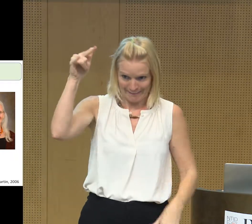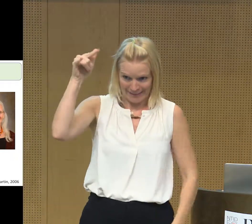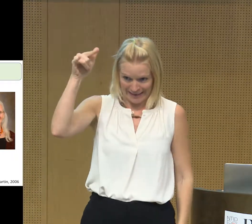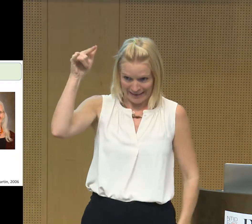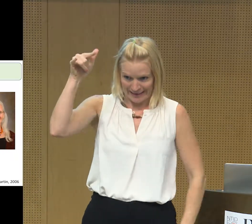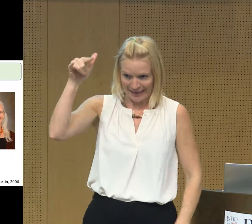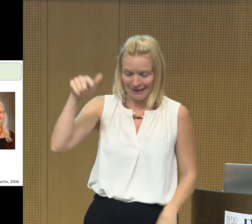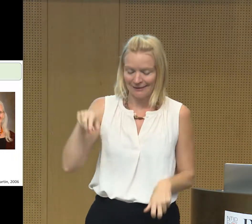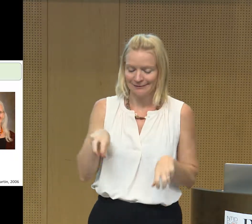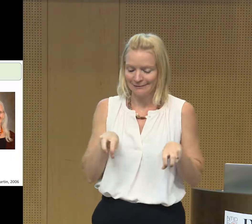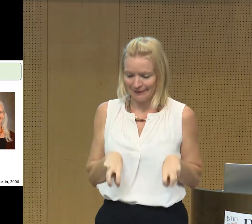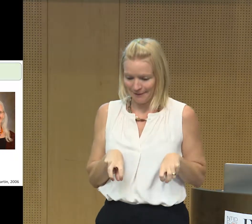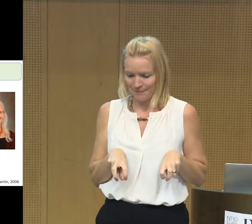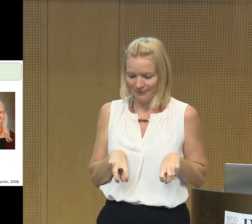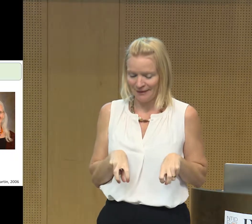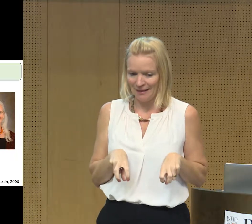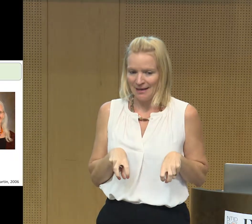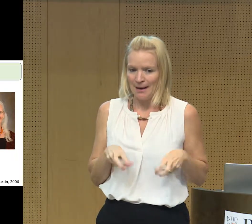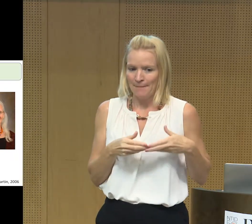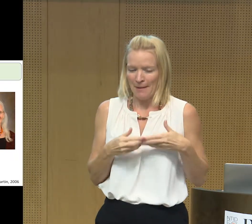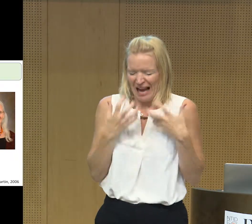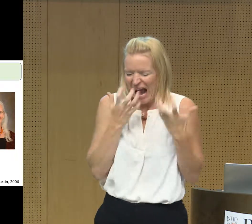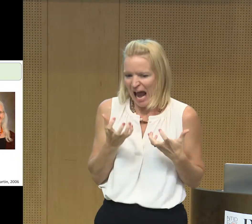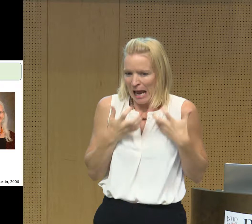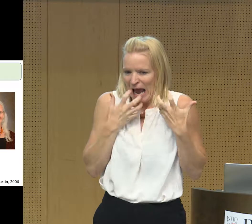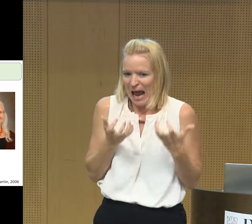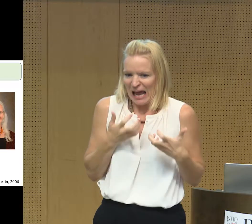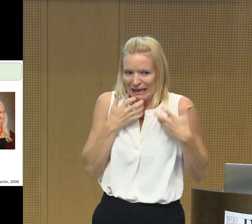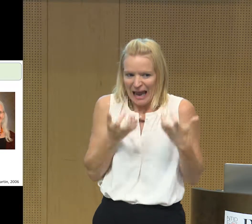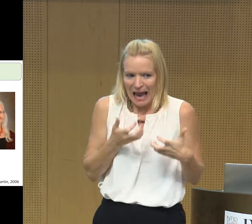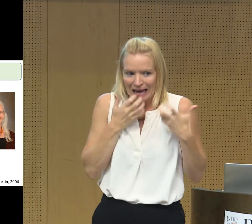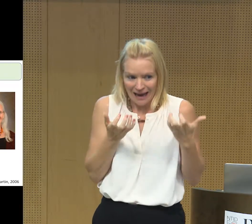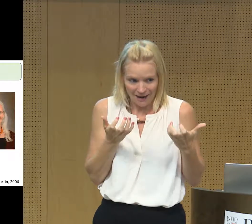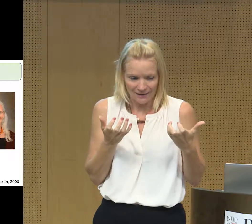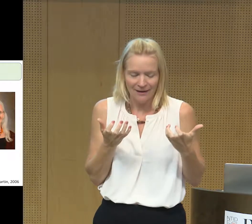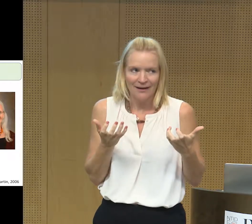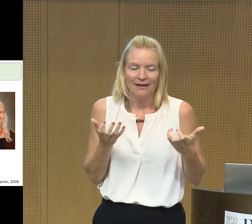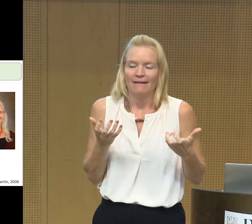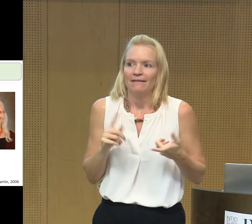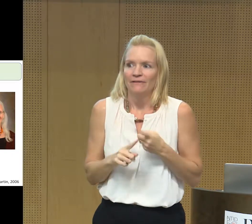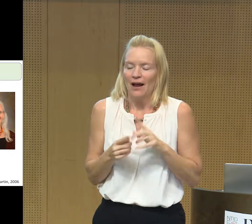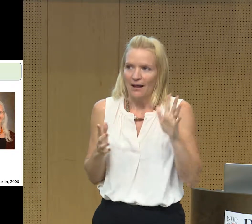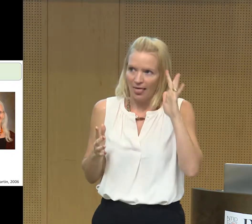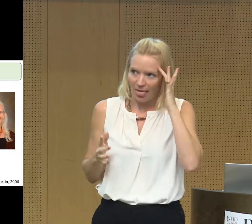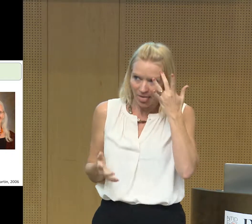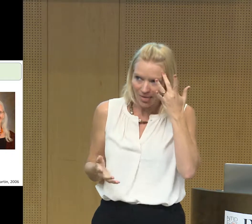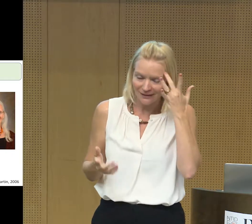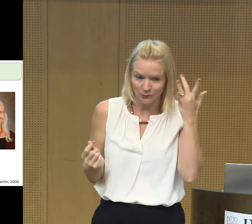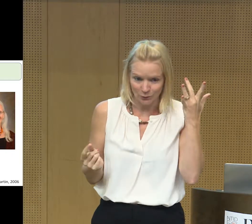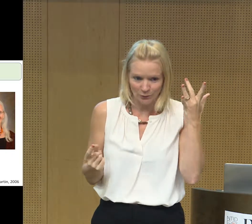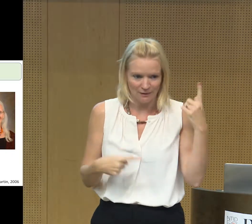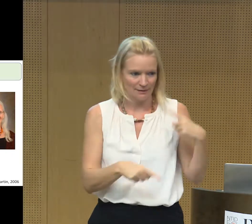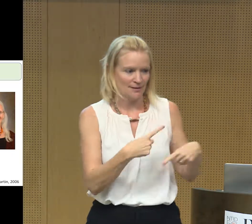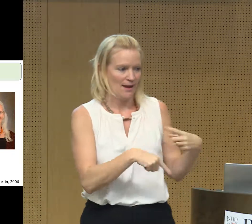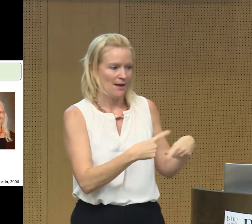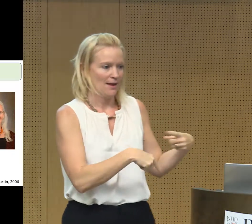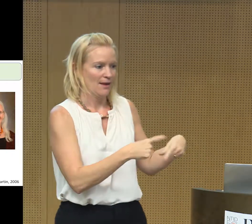So my friend was on an airplane, and there was a baby next to them screaming. And so finally my friend